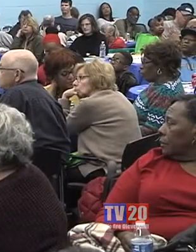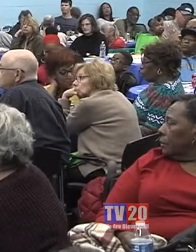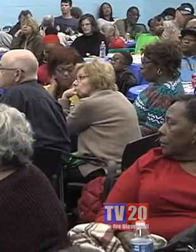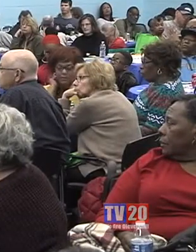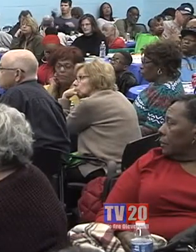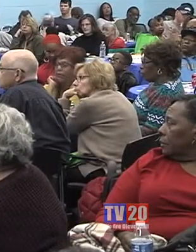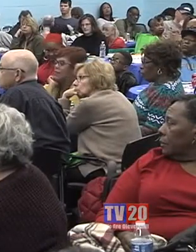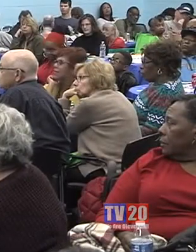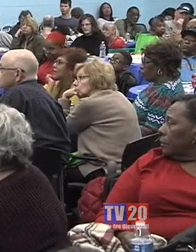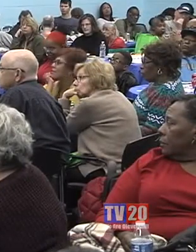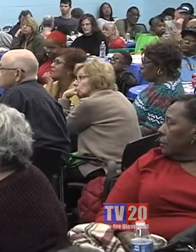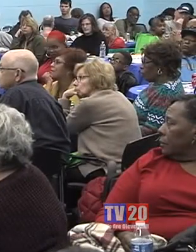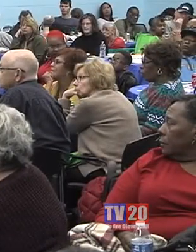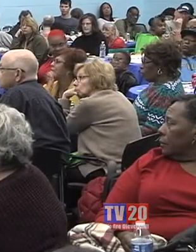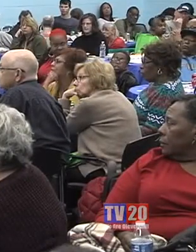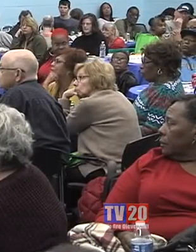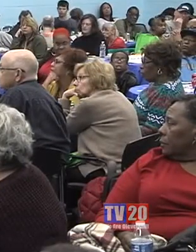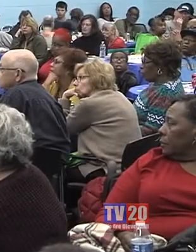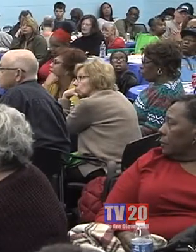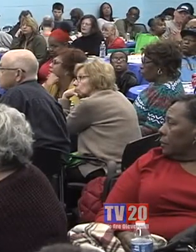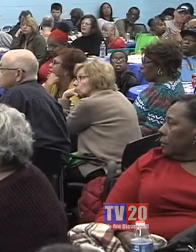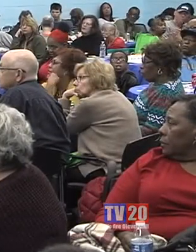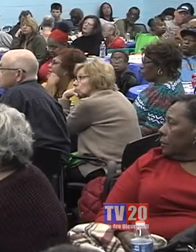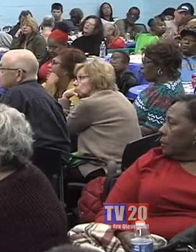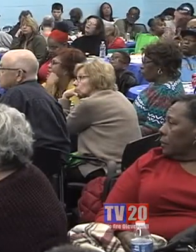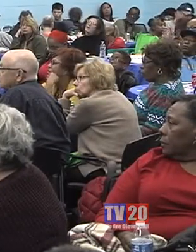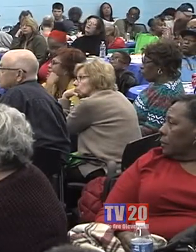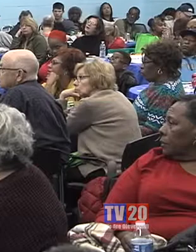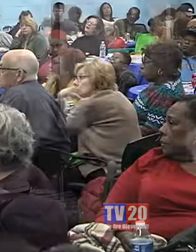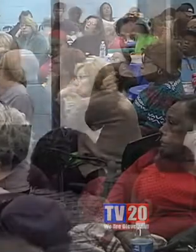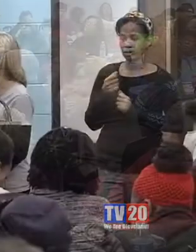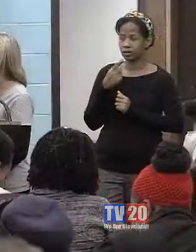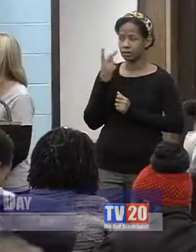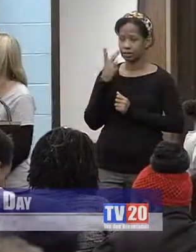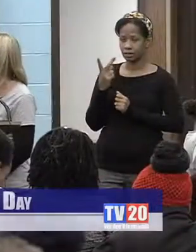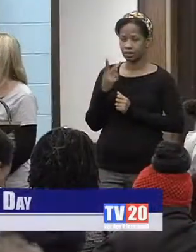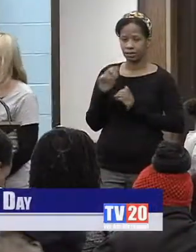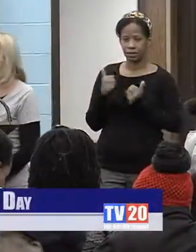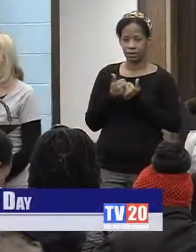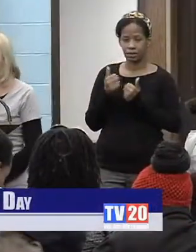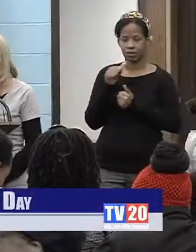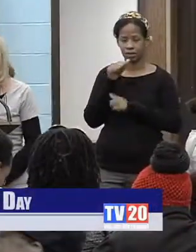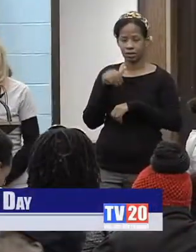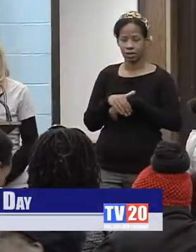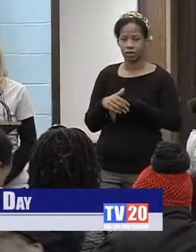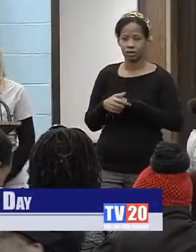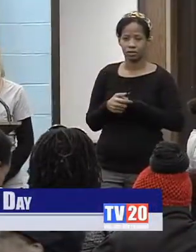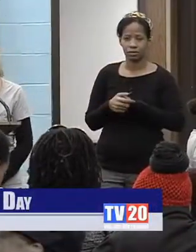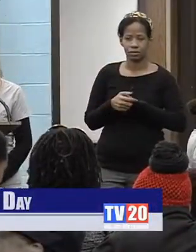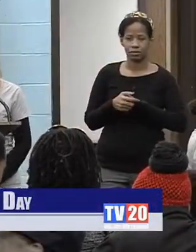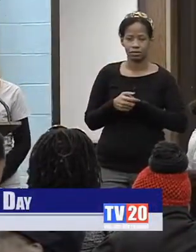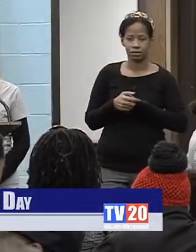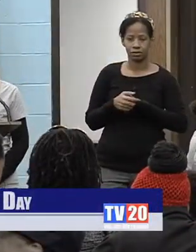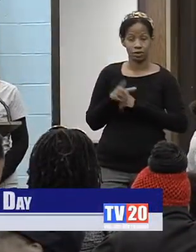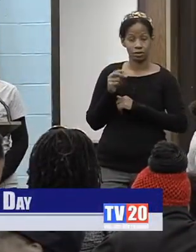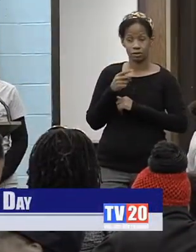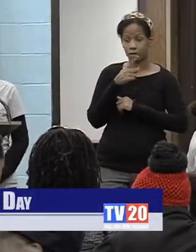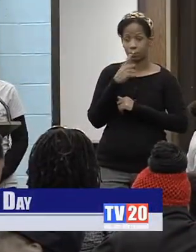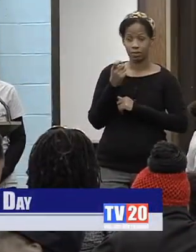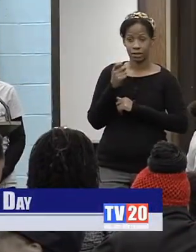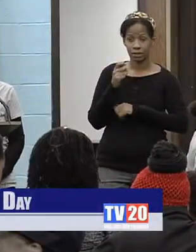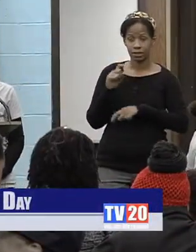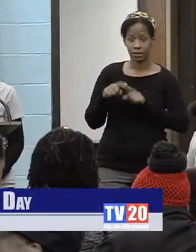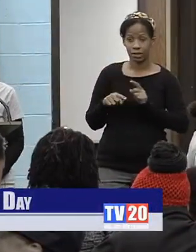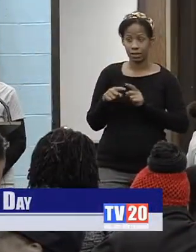no. What about, did you see the game last night? No, because I